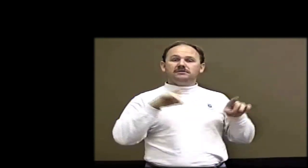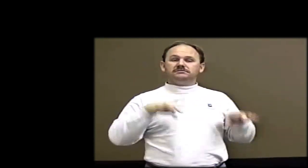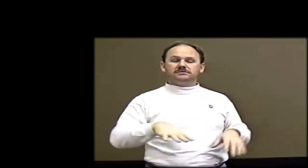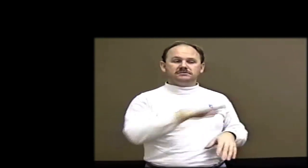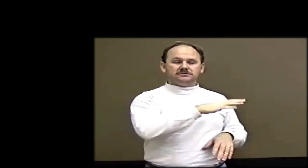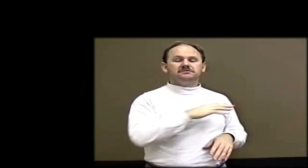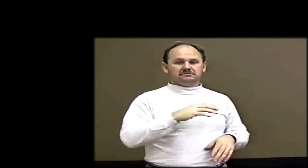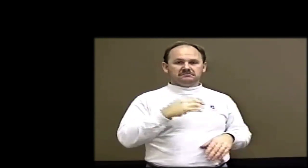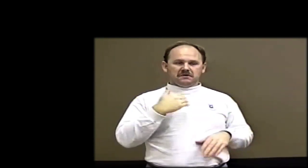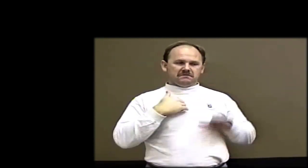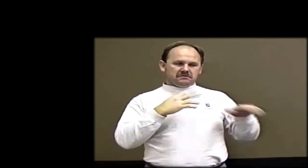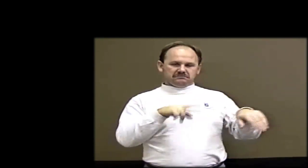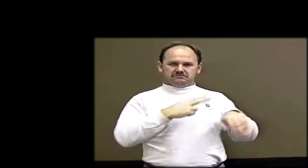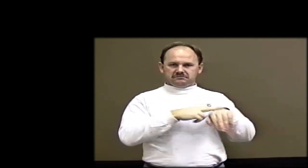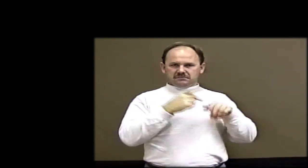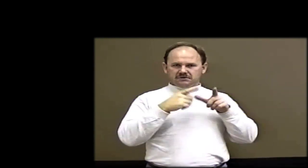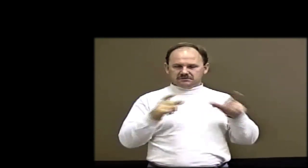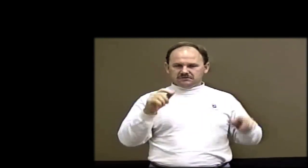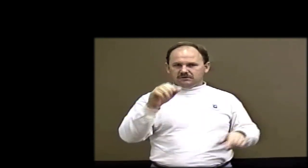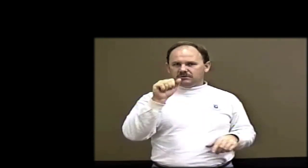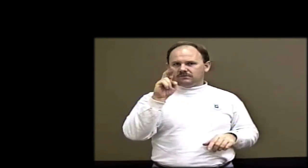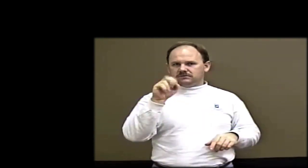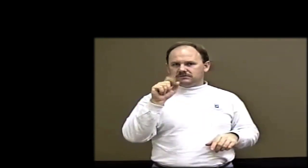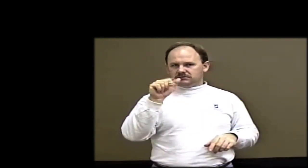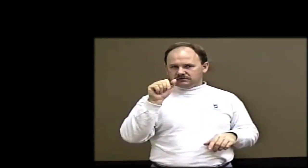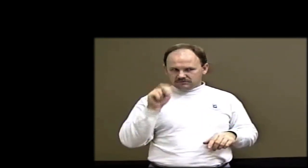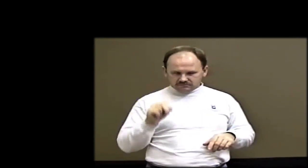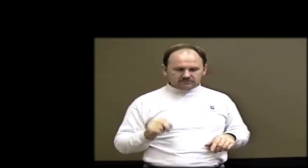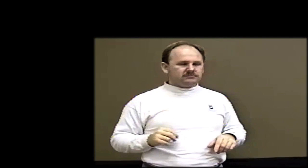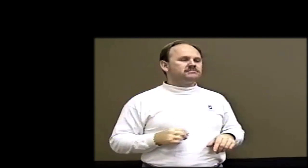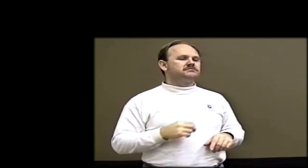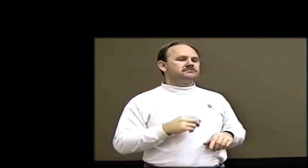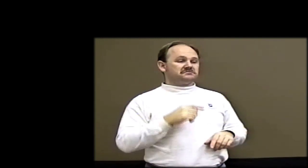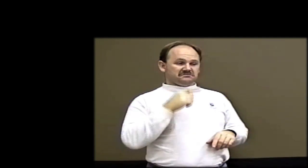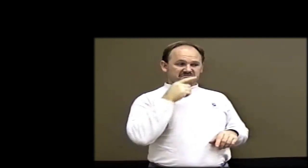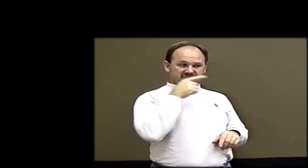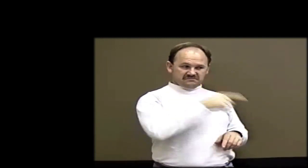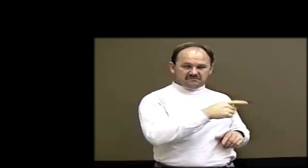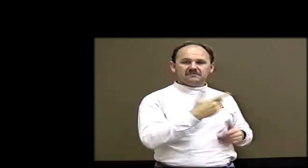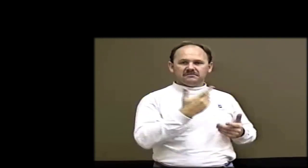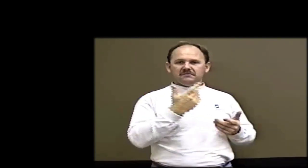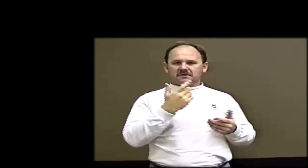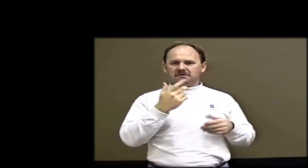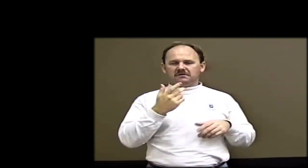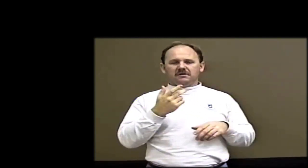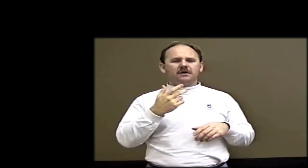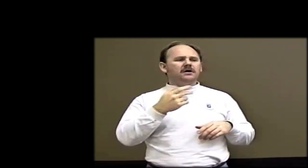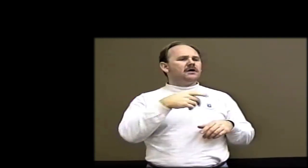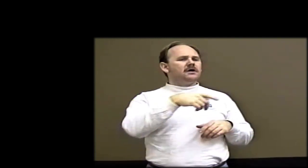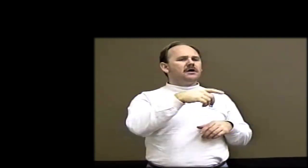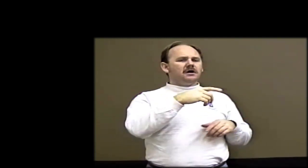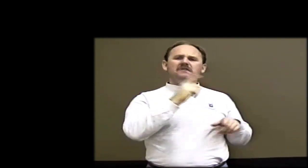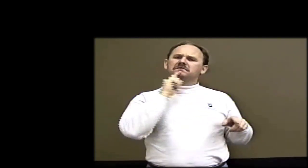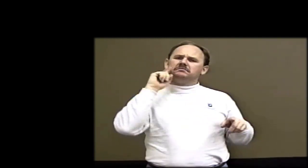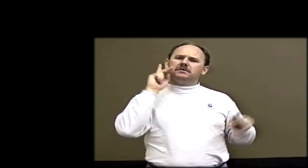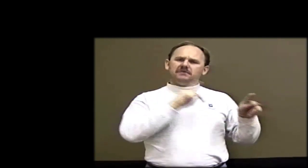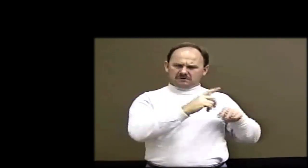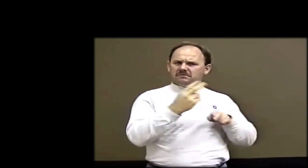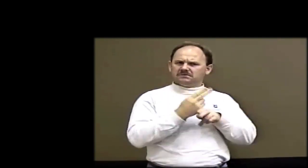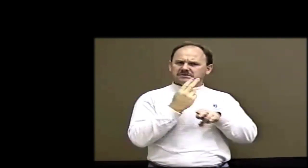have access to teletype writers, which are more commonly known as a TTY. This device is used to convert a telephone